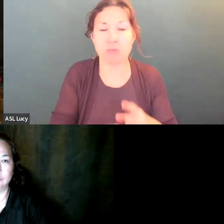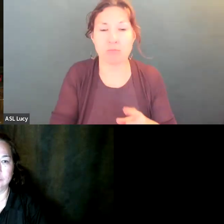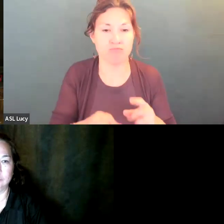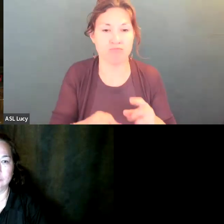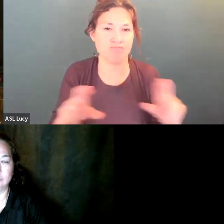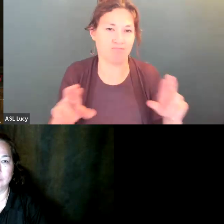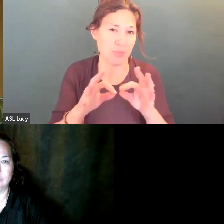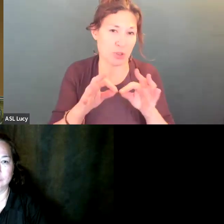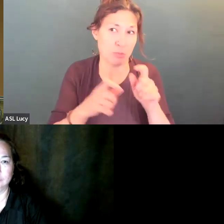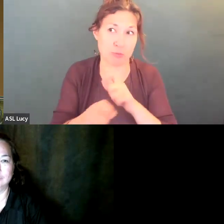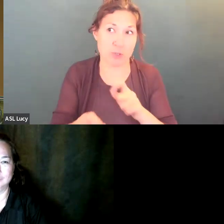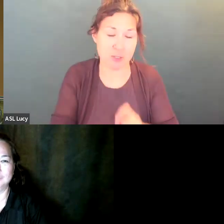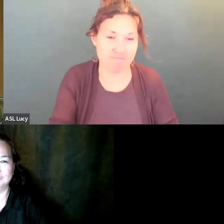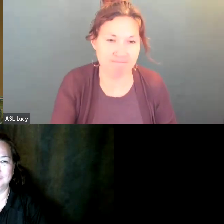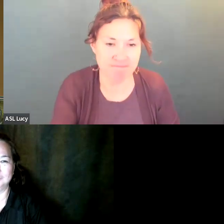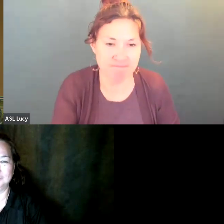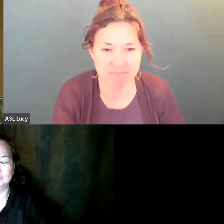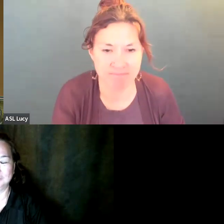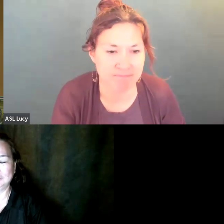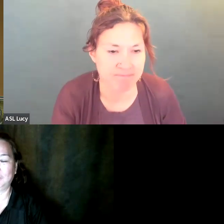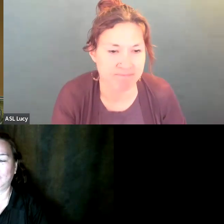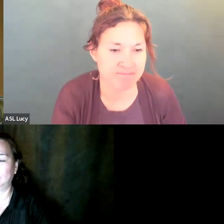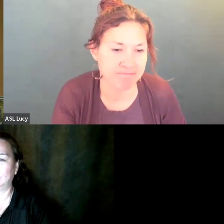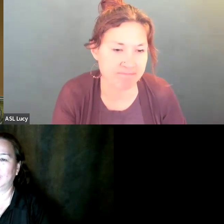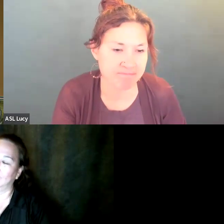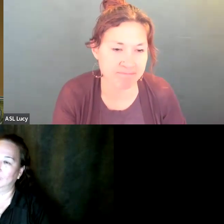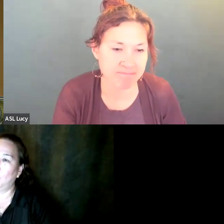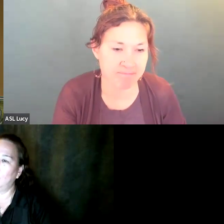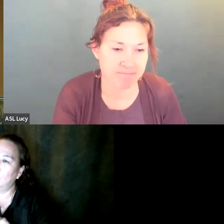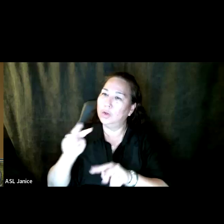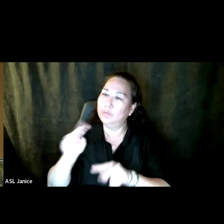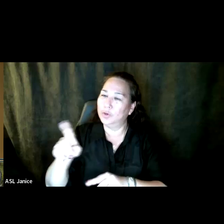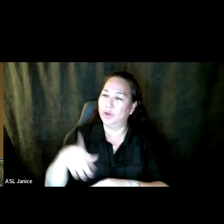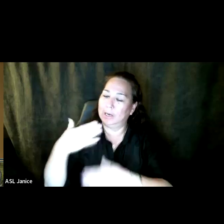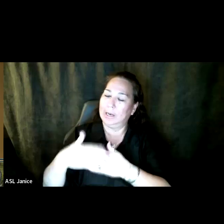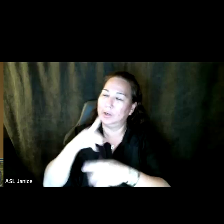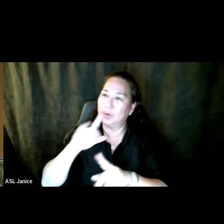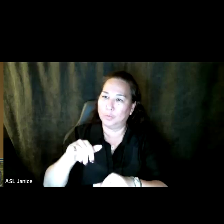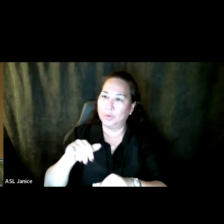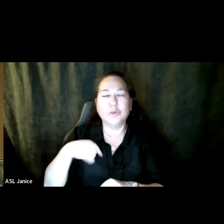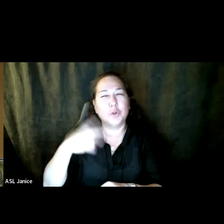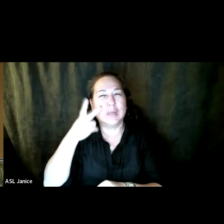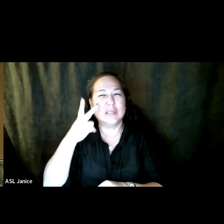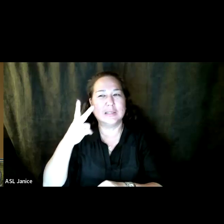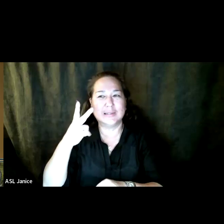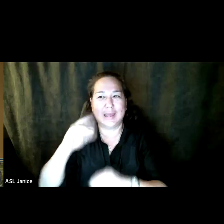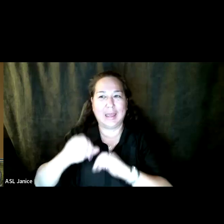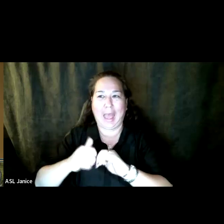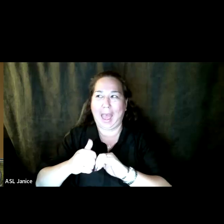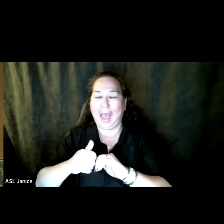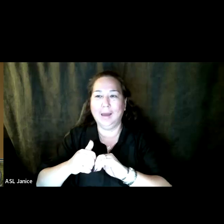again, thank you very much, and we look forward to your next report at the next meeting so we can see what progress has been made. Thank you.